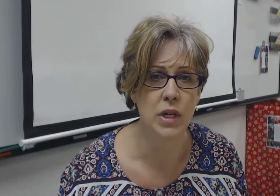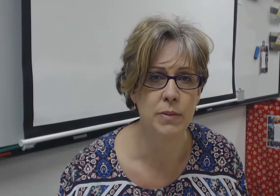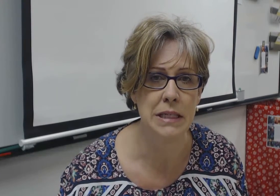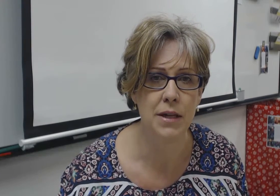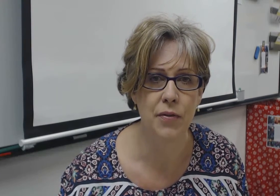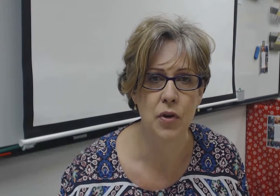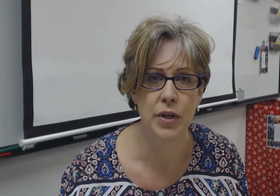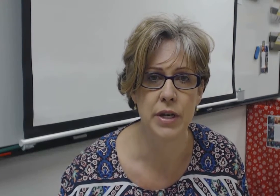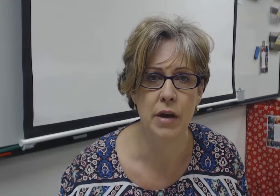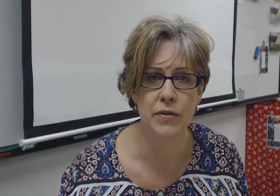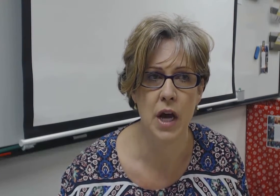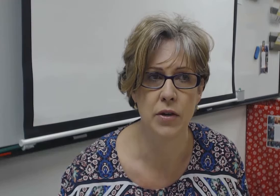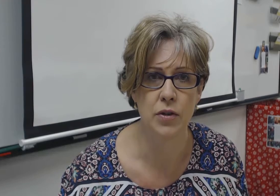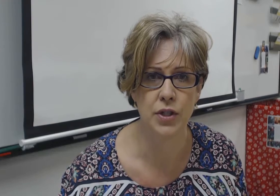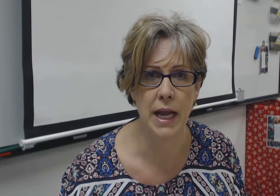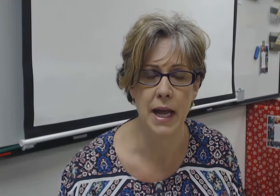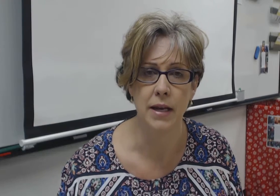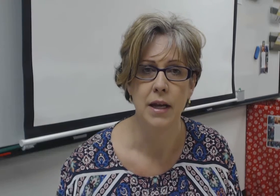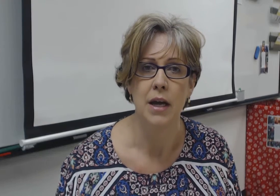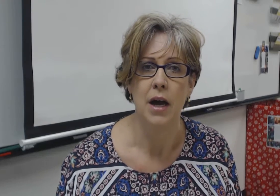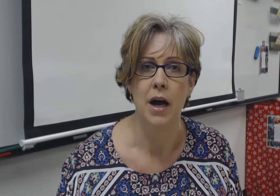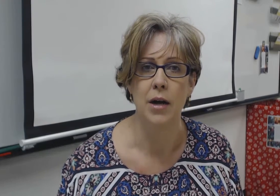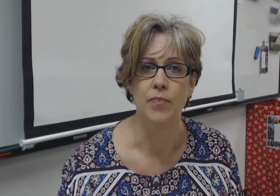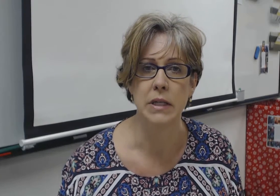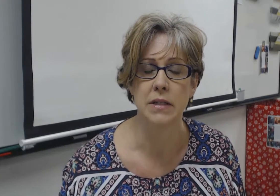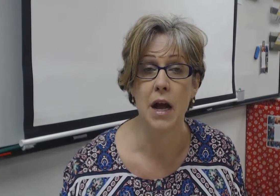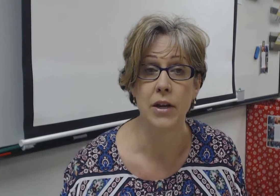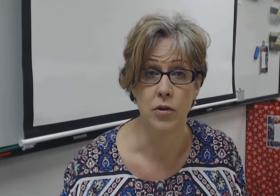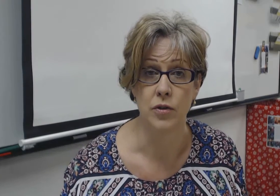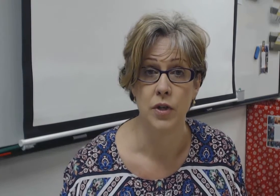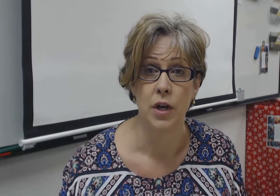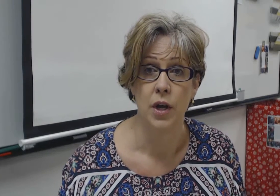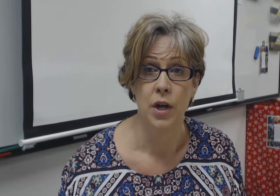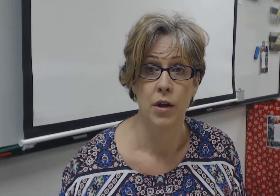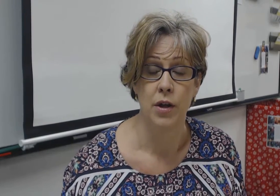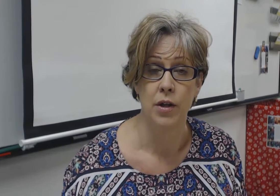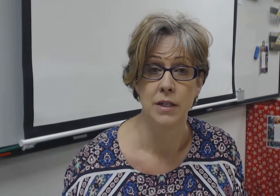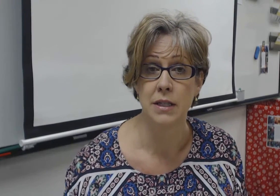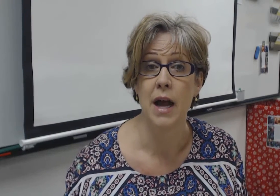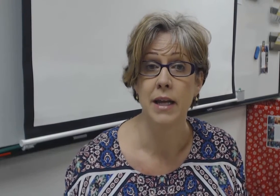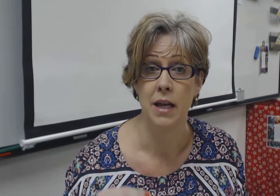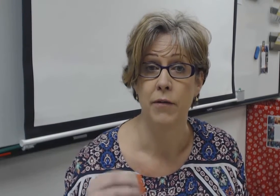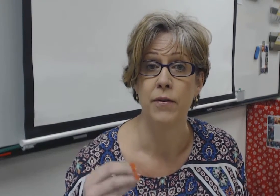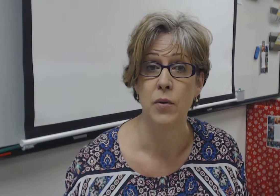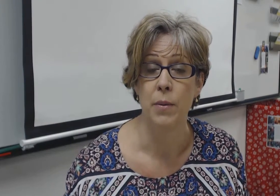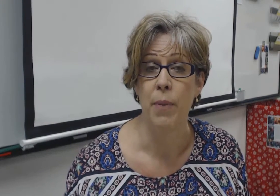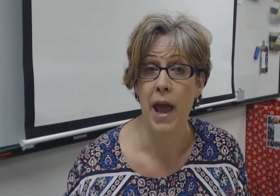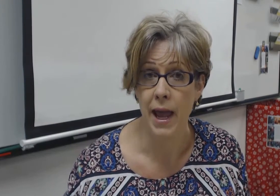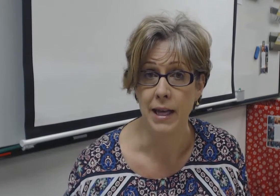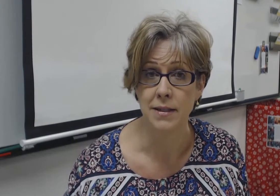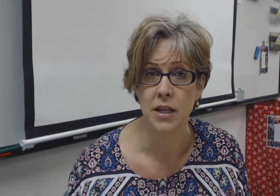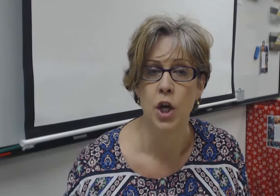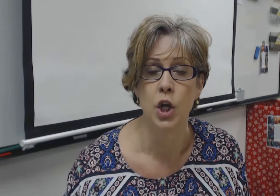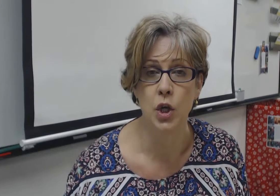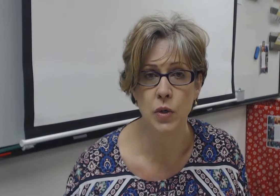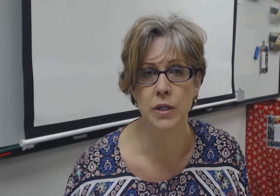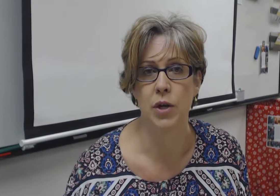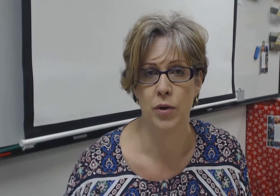to be difficult enough to understand signers signing at a fluent pace using